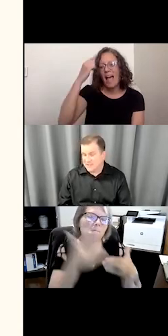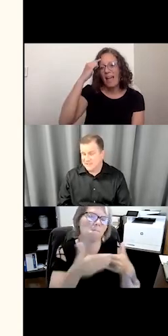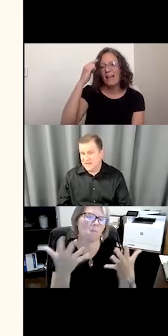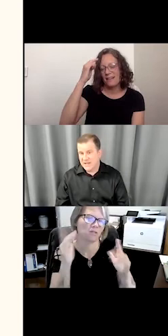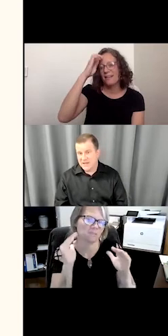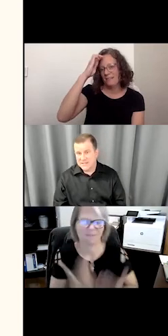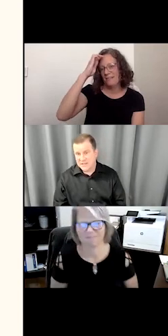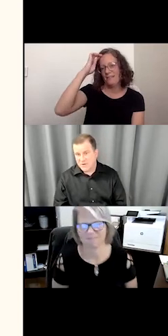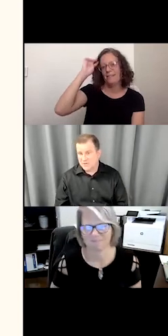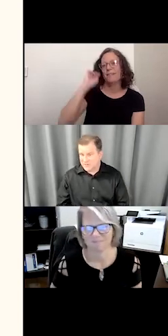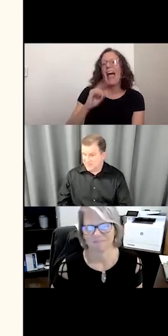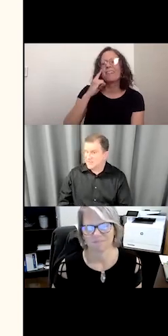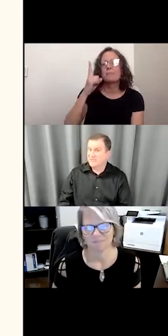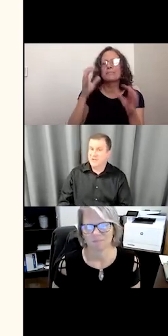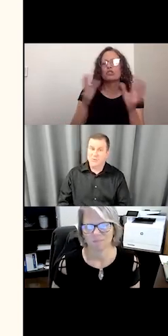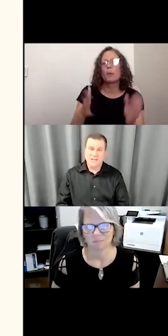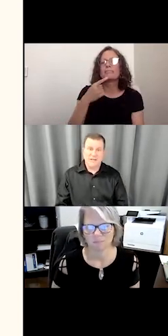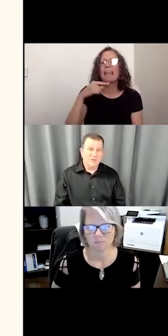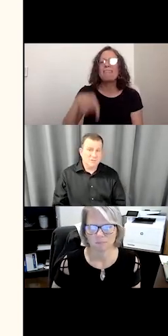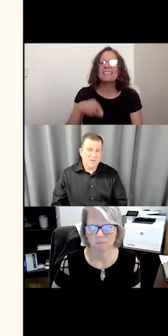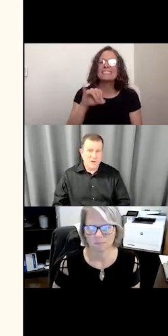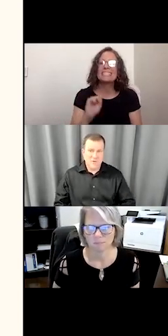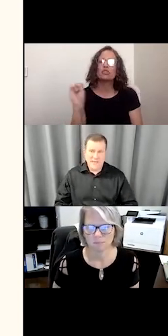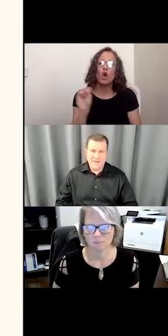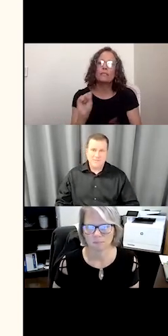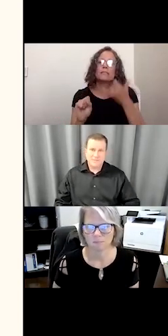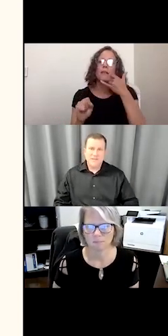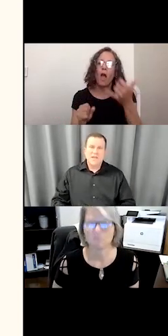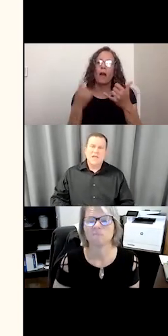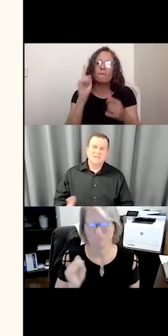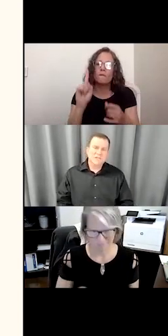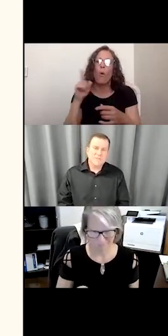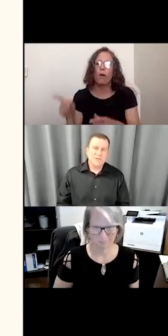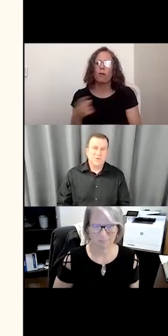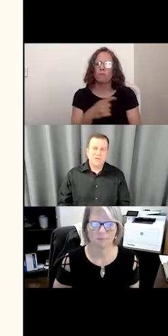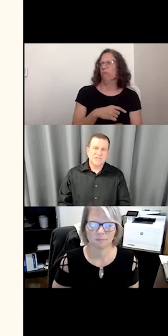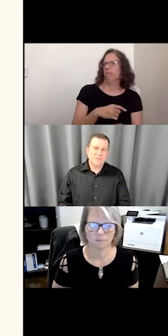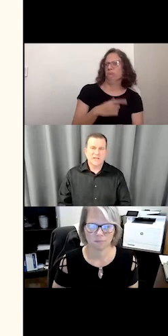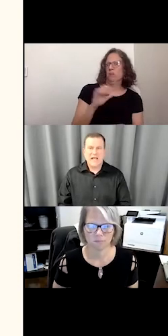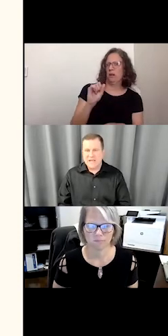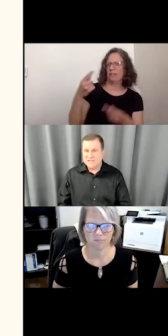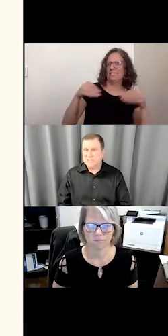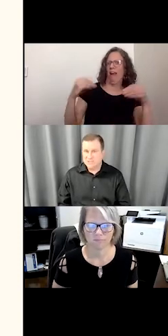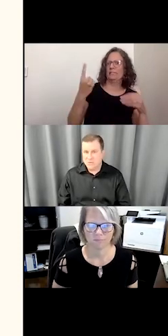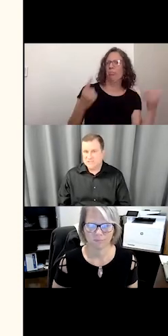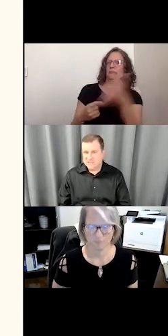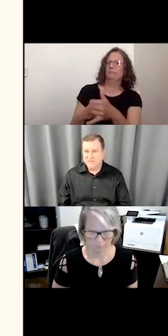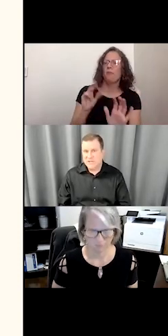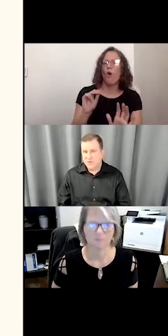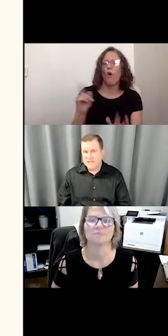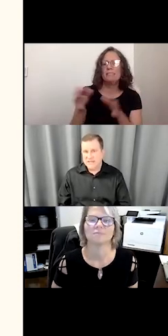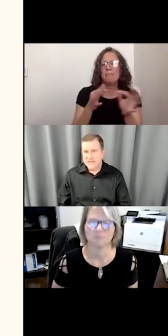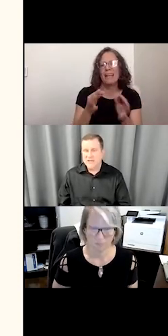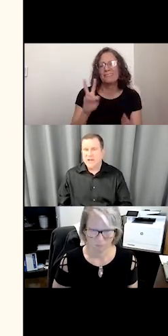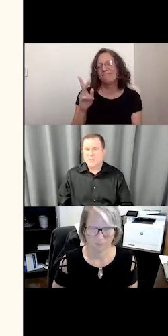I mean, it's not a telemarketer. Sometimes it's a video relay call. So be aware with that. And so typically you'll hear something like, "Hi, this is Sorensen